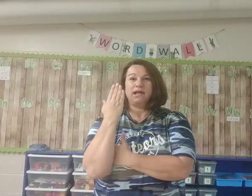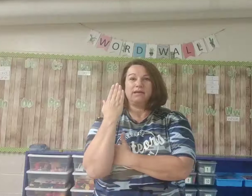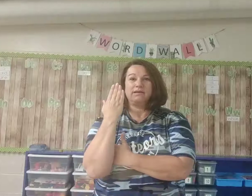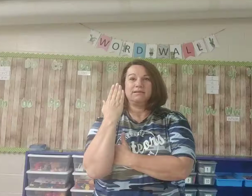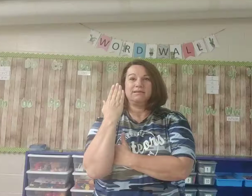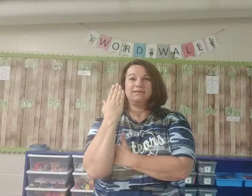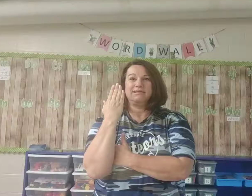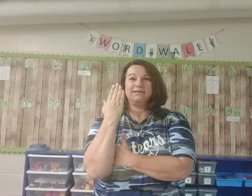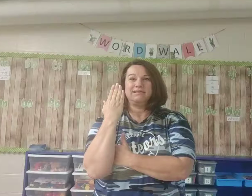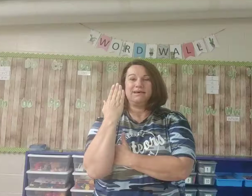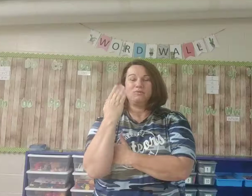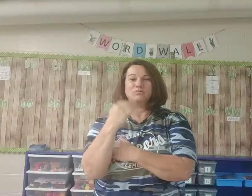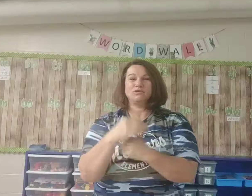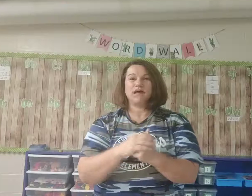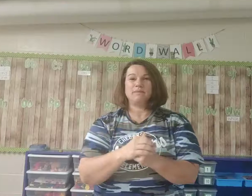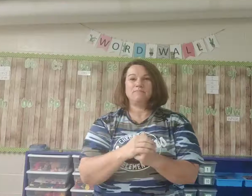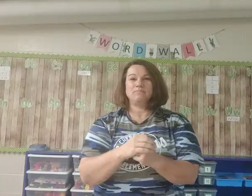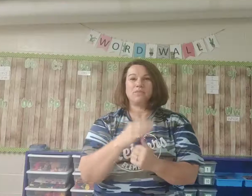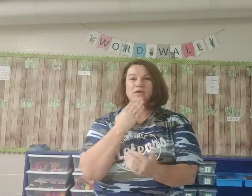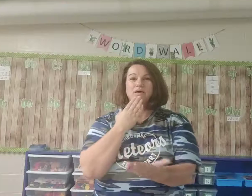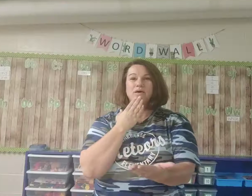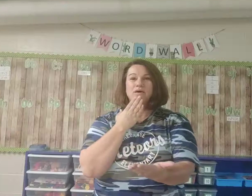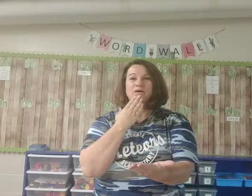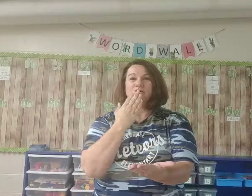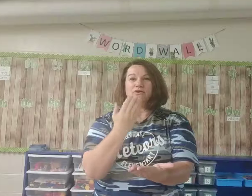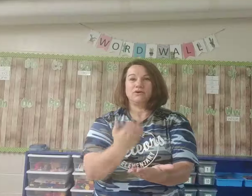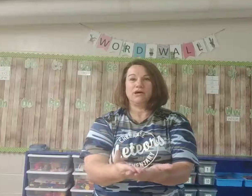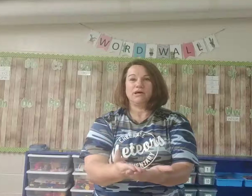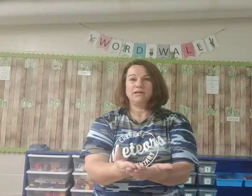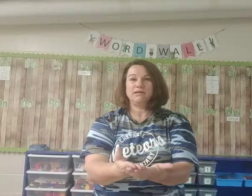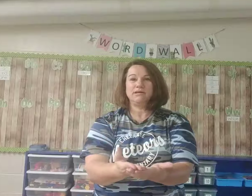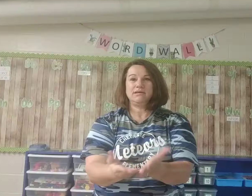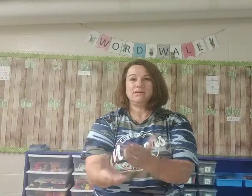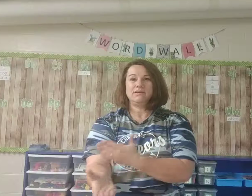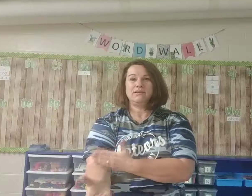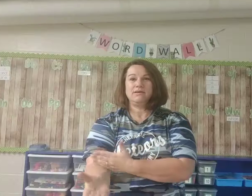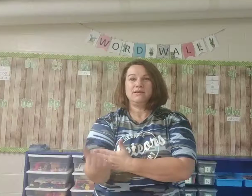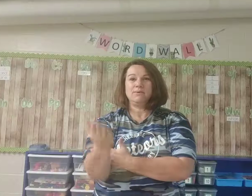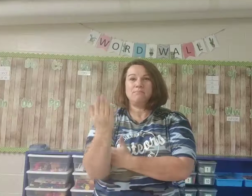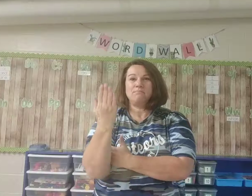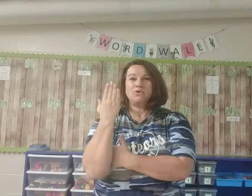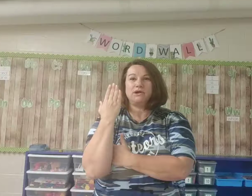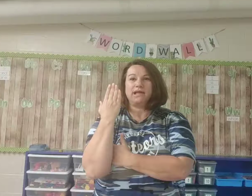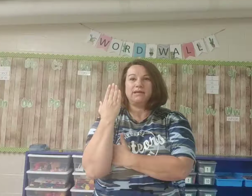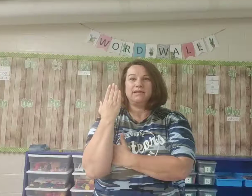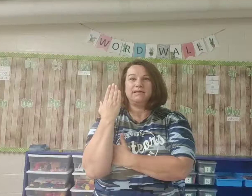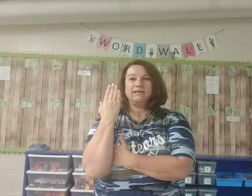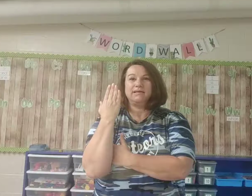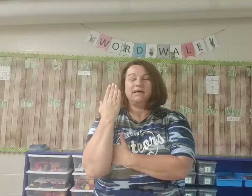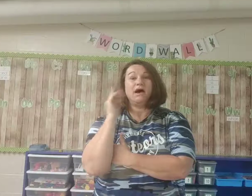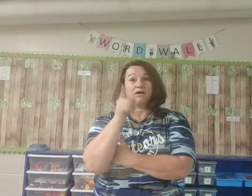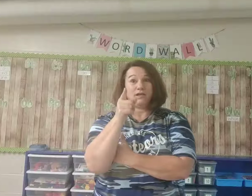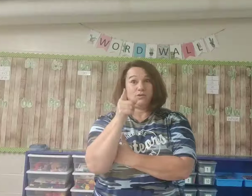morning. One more time. Good morning. All right, you